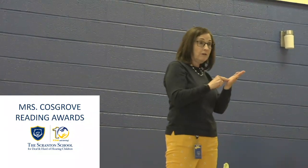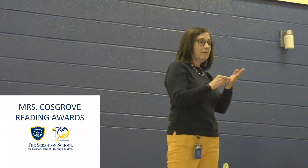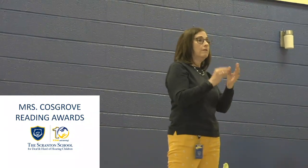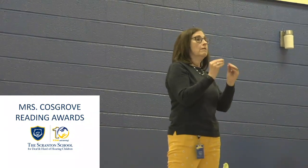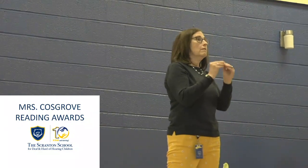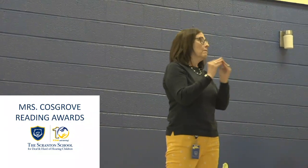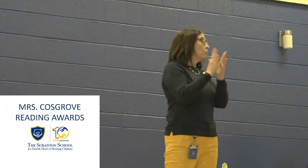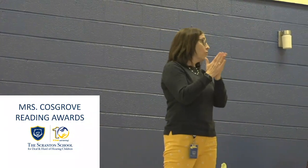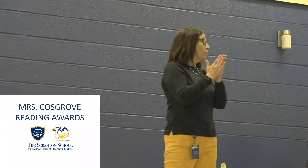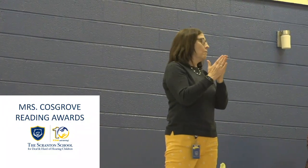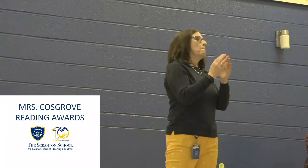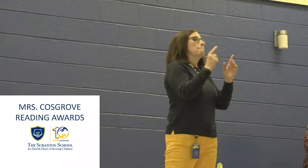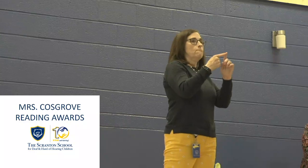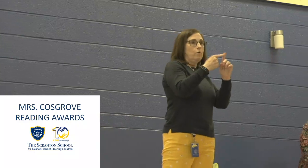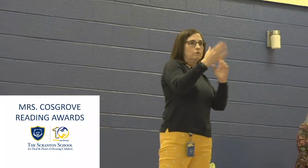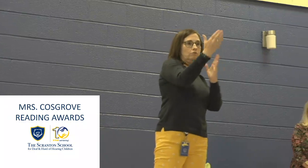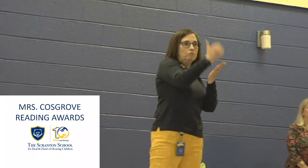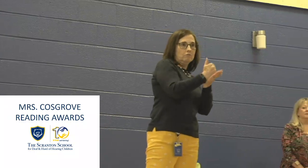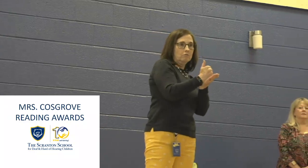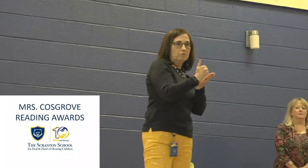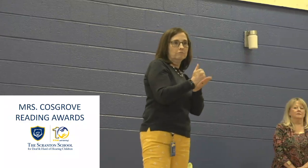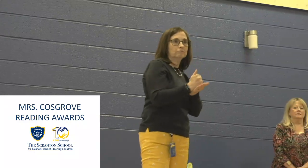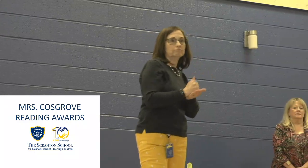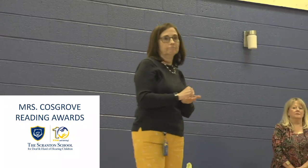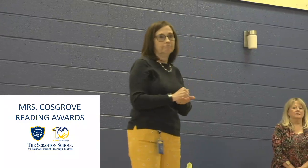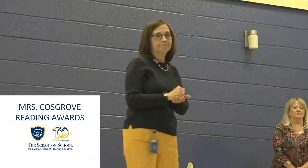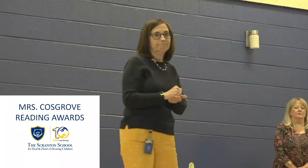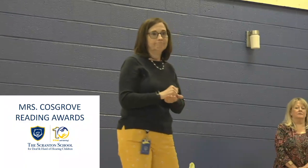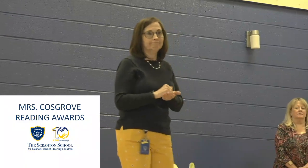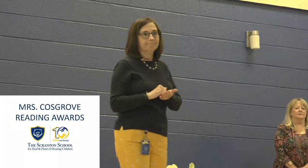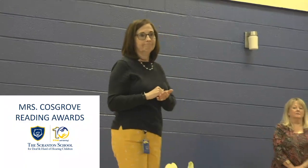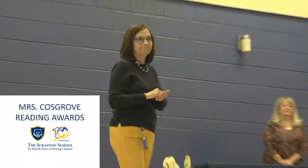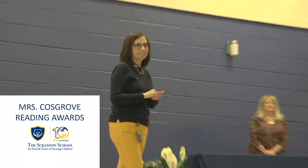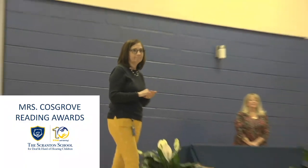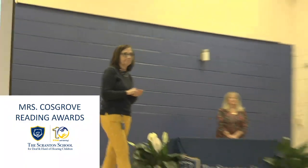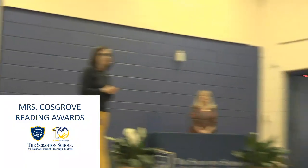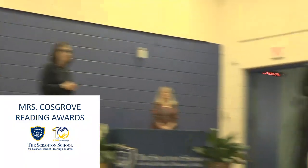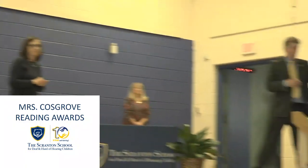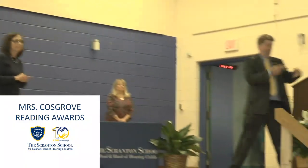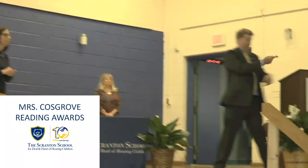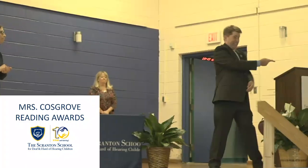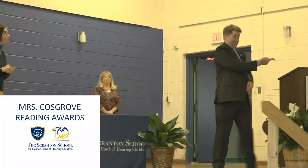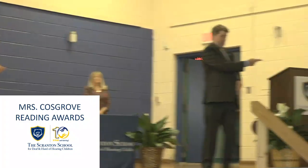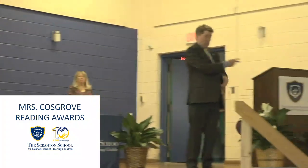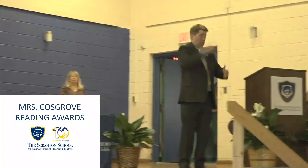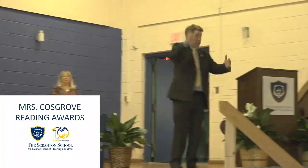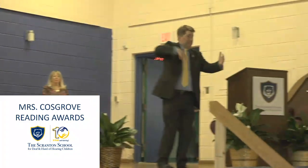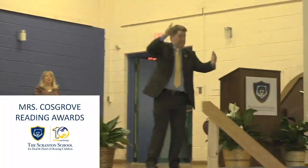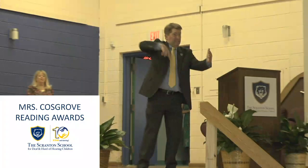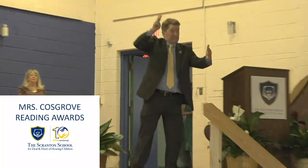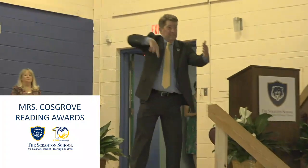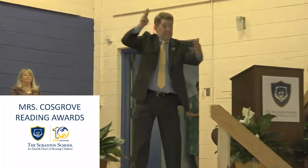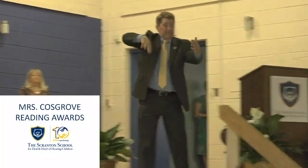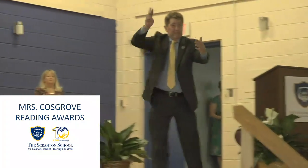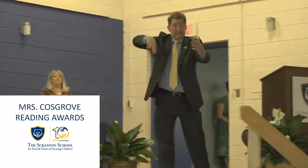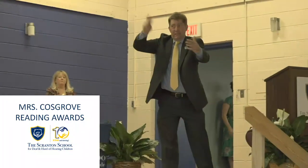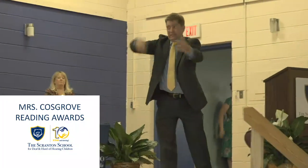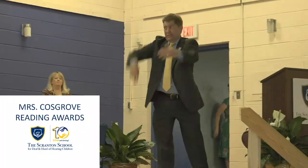grade. Depending on what book you read, depends on how many points you can earn. So each of these two